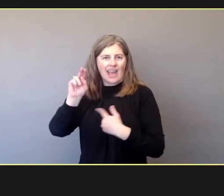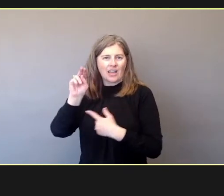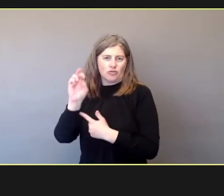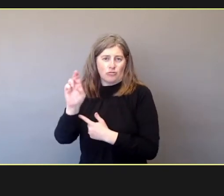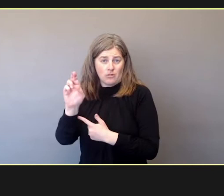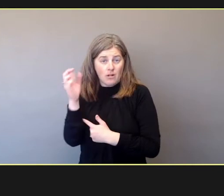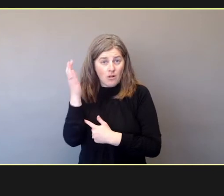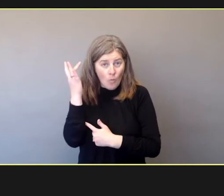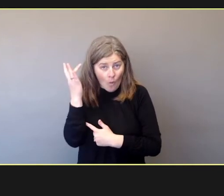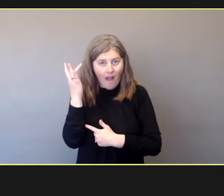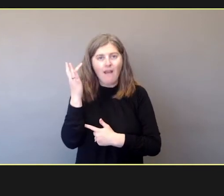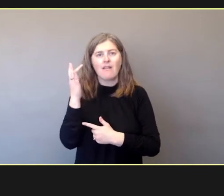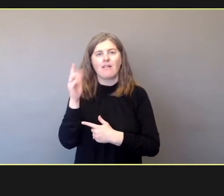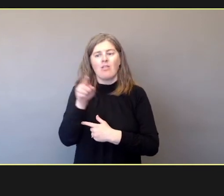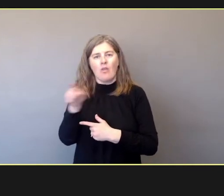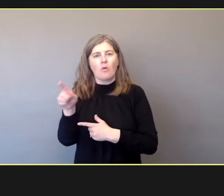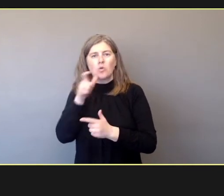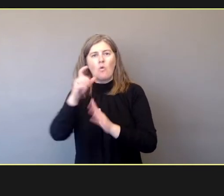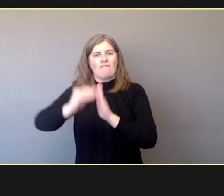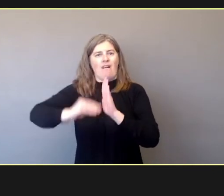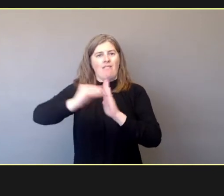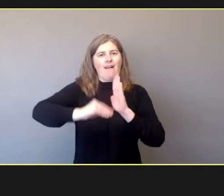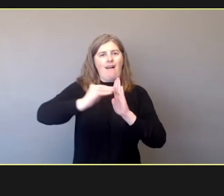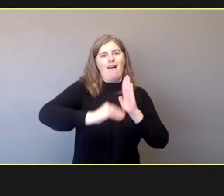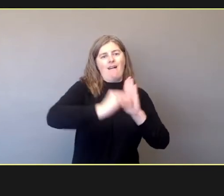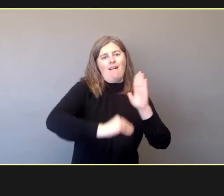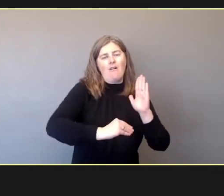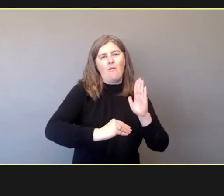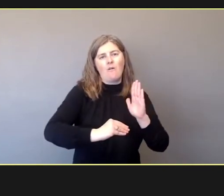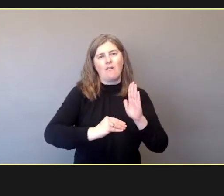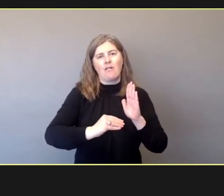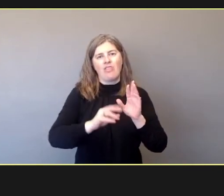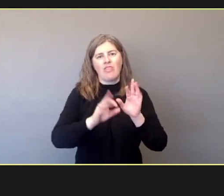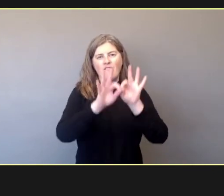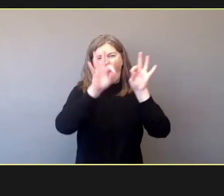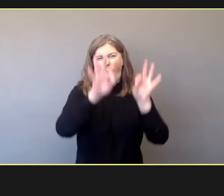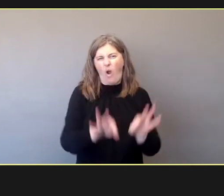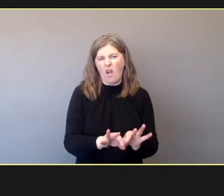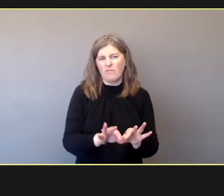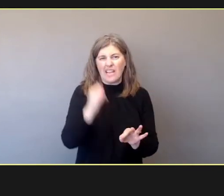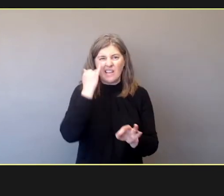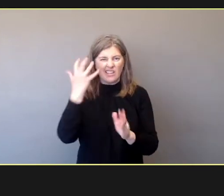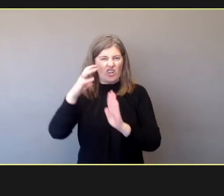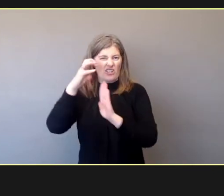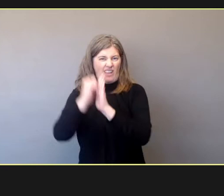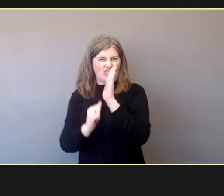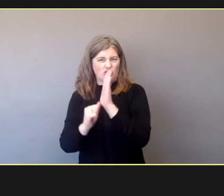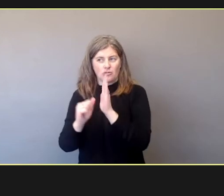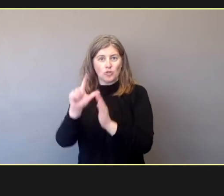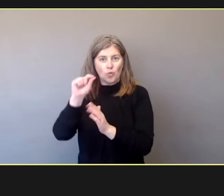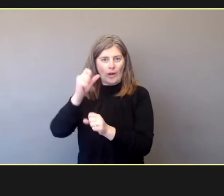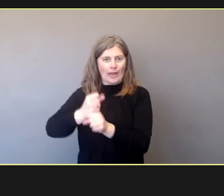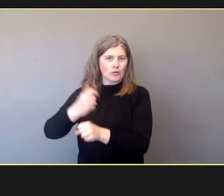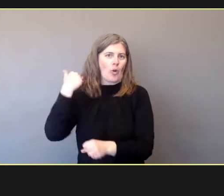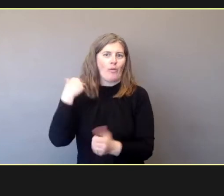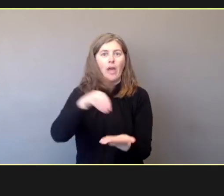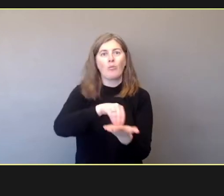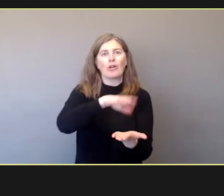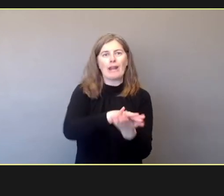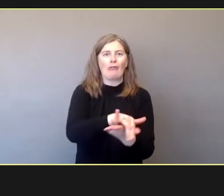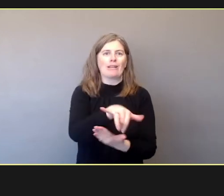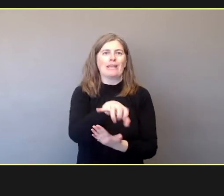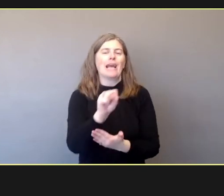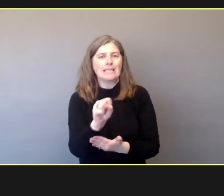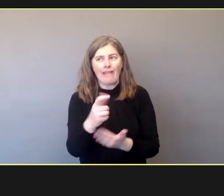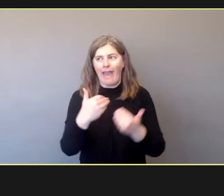many folks who filled out the vaccine form initially, if they'd had cancer 20 years ago, put that down as something